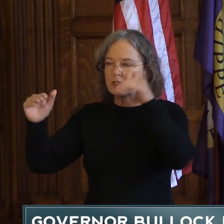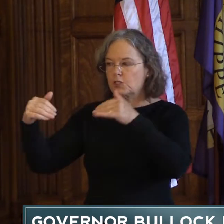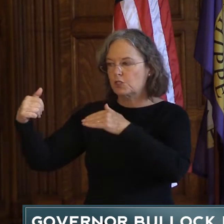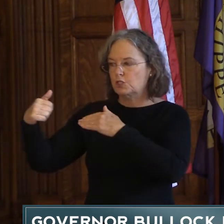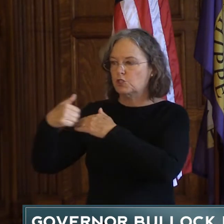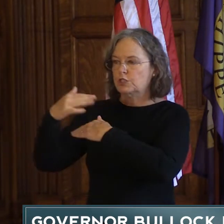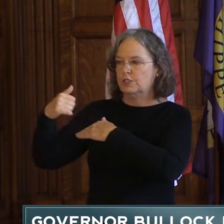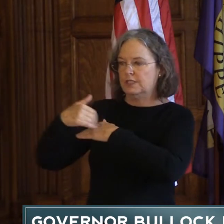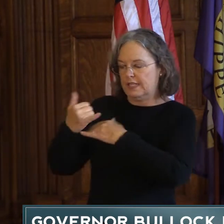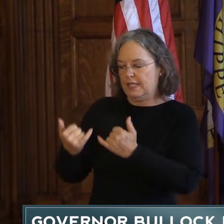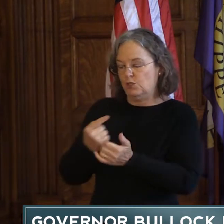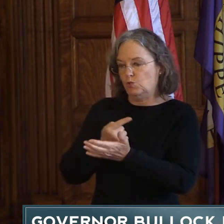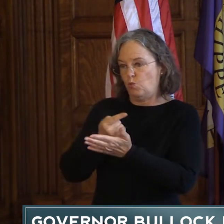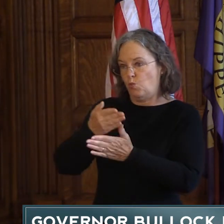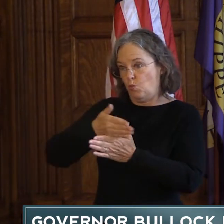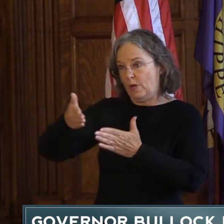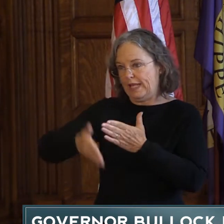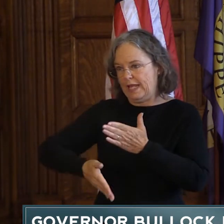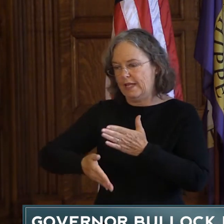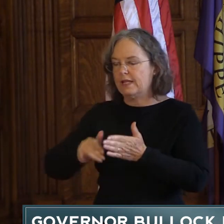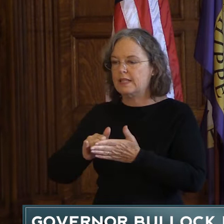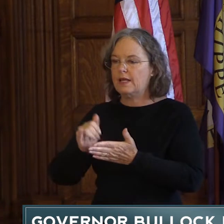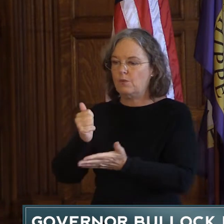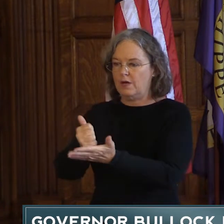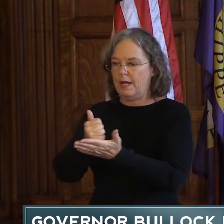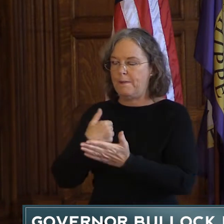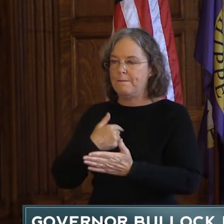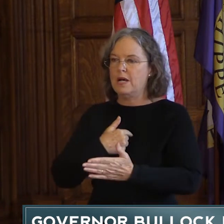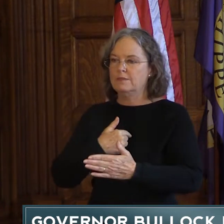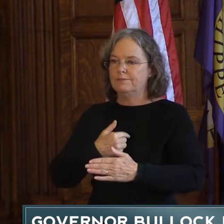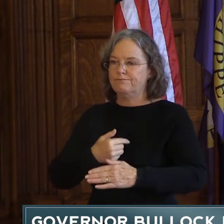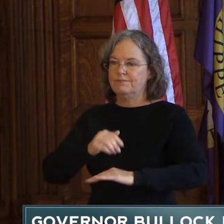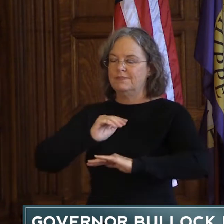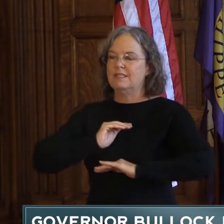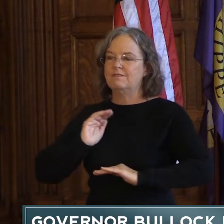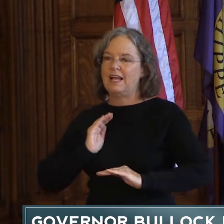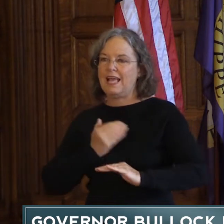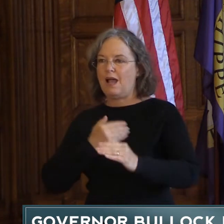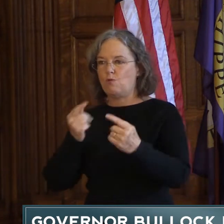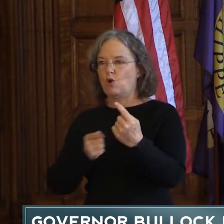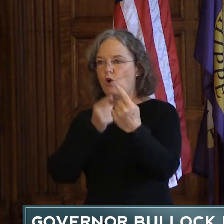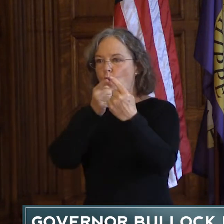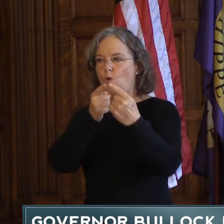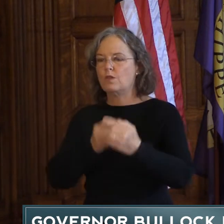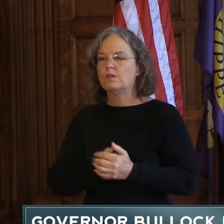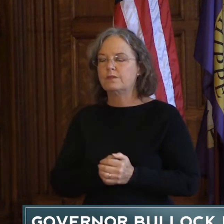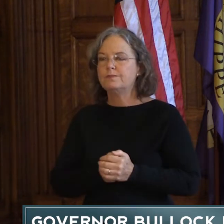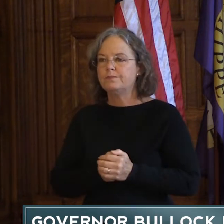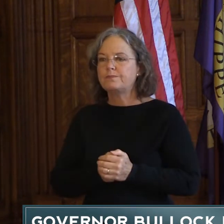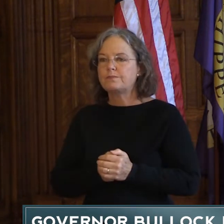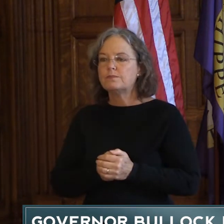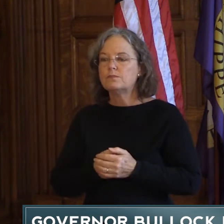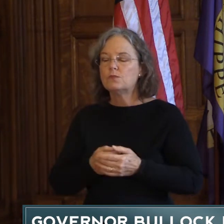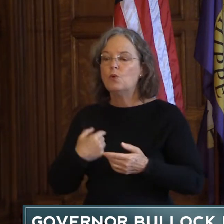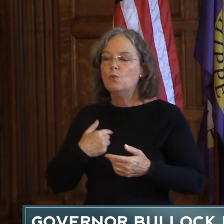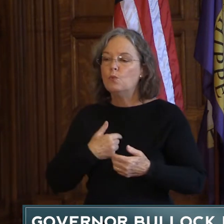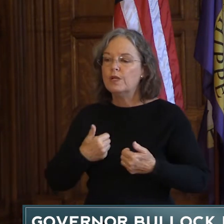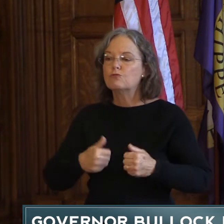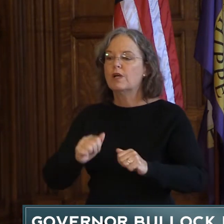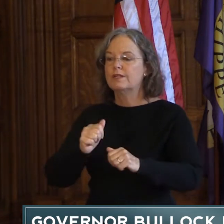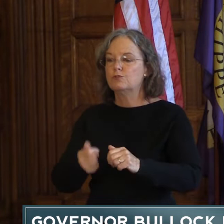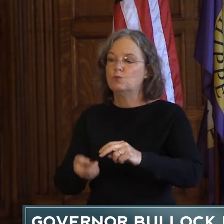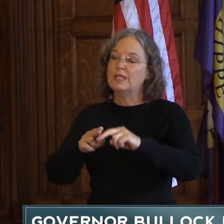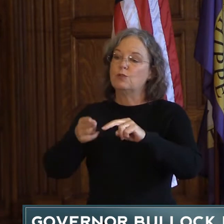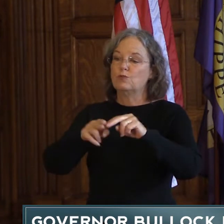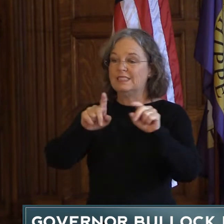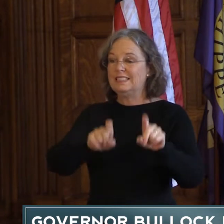weekend that will help us reach our upcoming targets. As we strive to increase testing capacity,